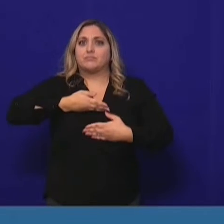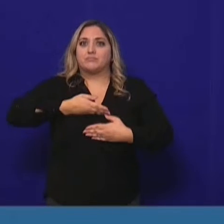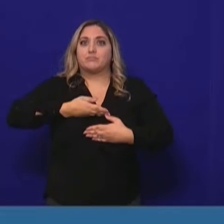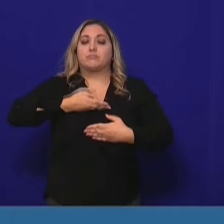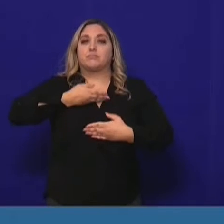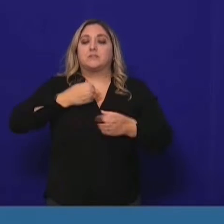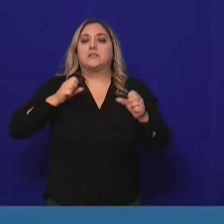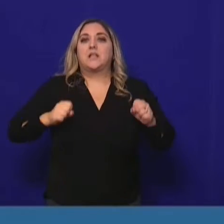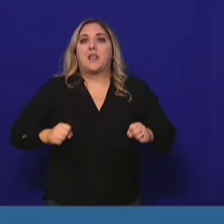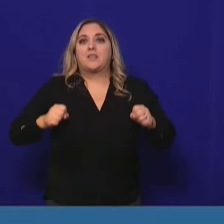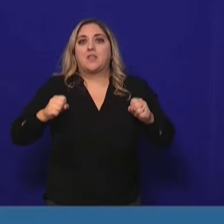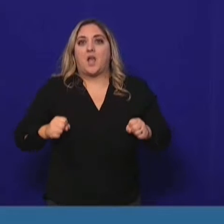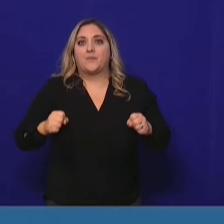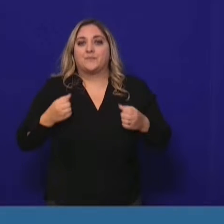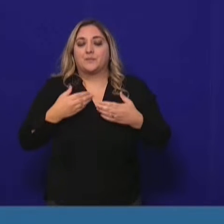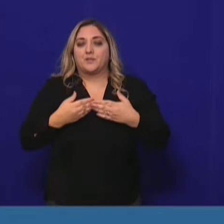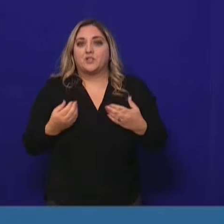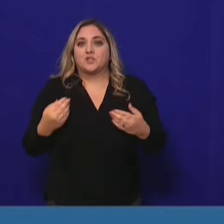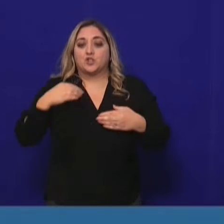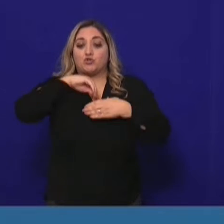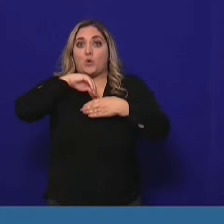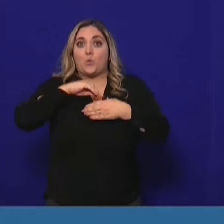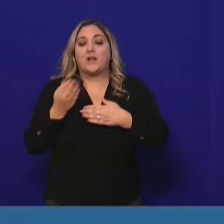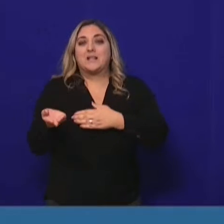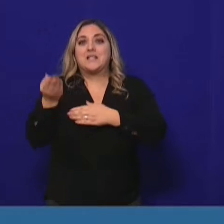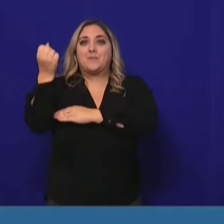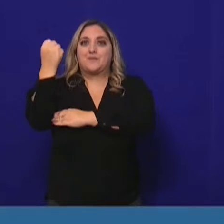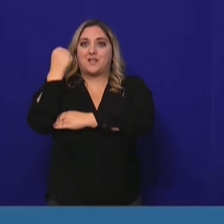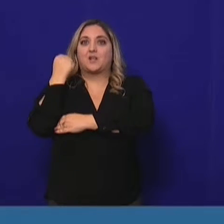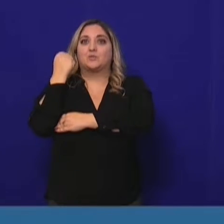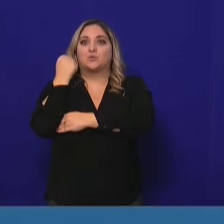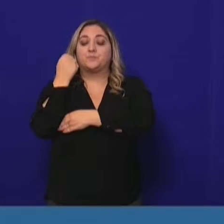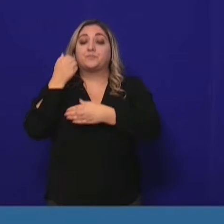mbagħad tistenna biex inti jkollok ukoll